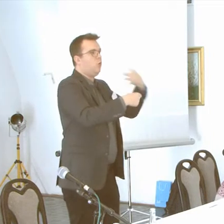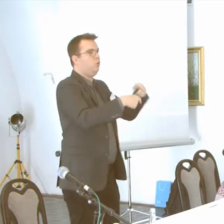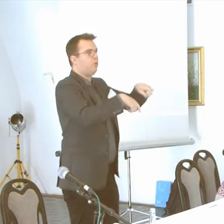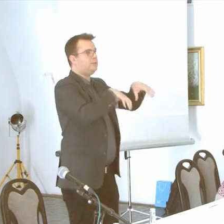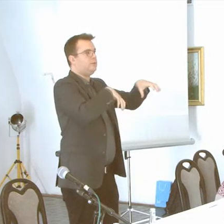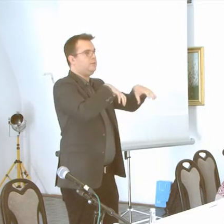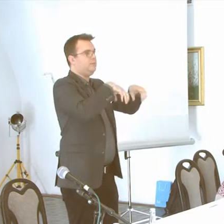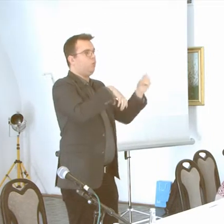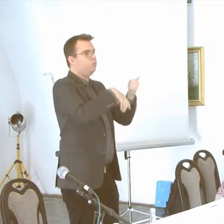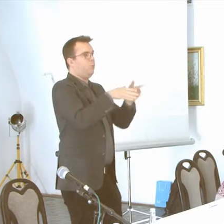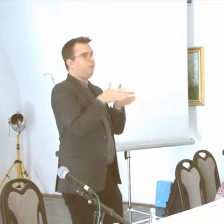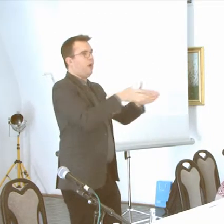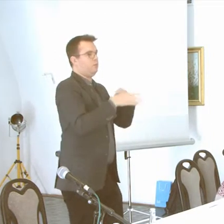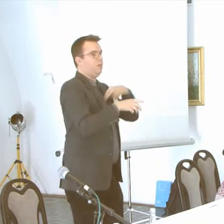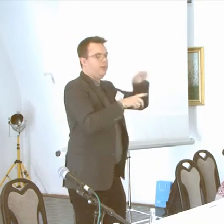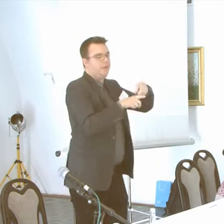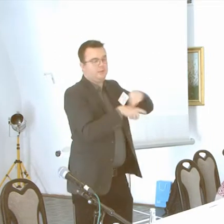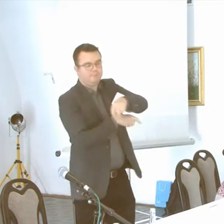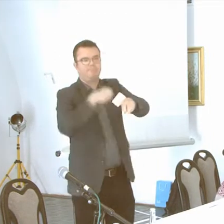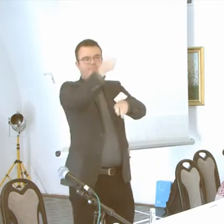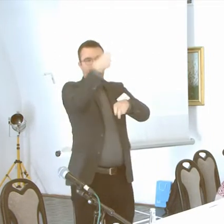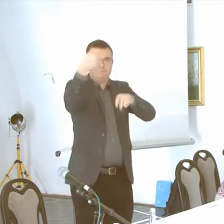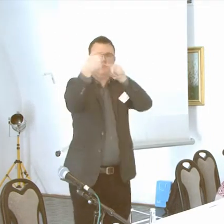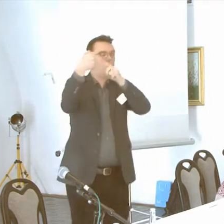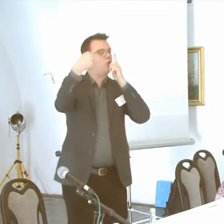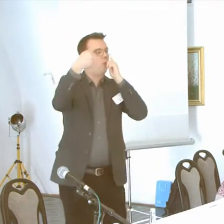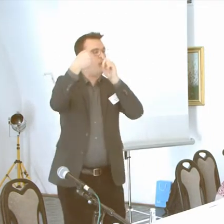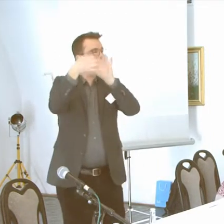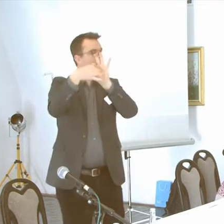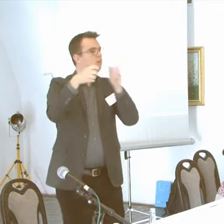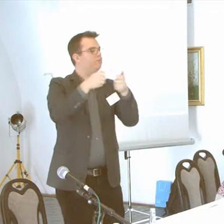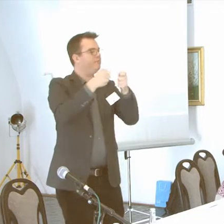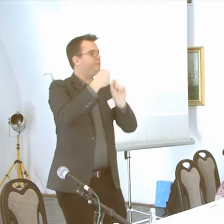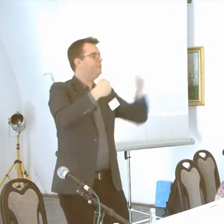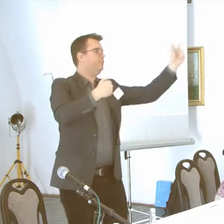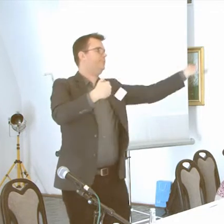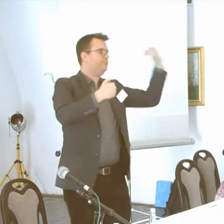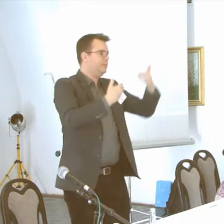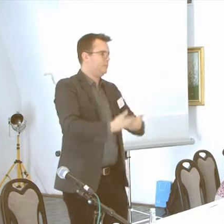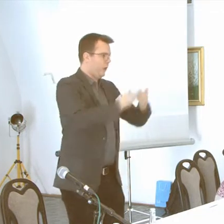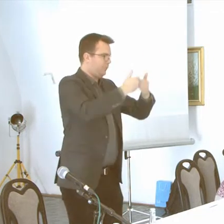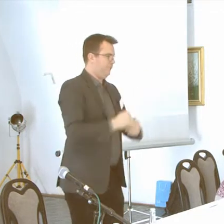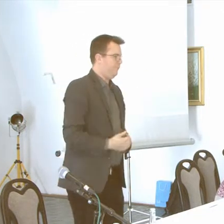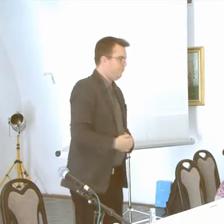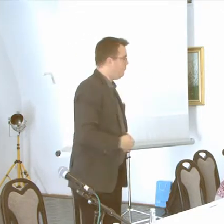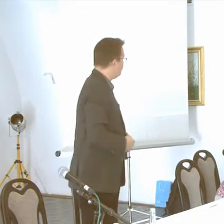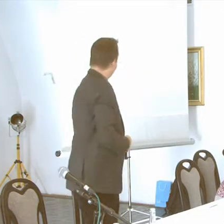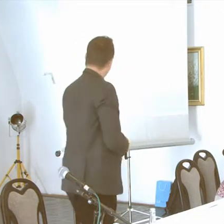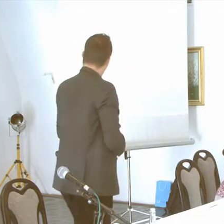on the highway and you have a traffic jam, you can use it to send an SMS from the phone booth